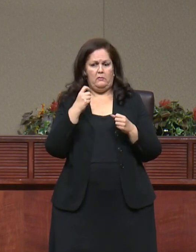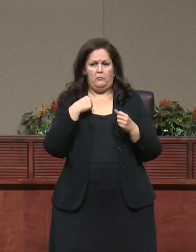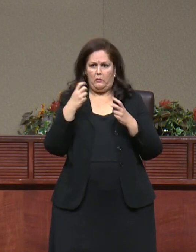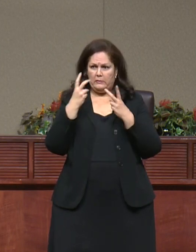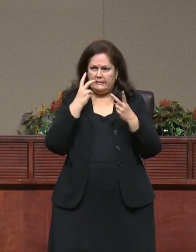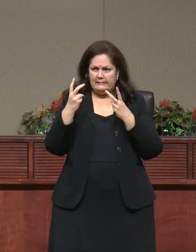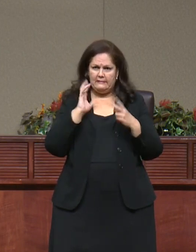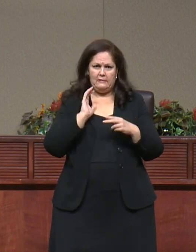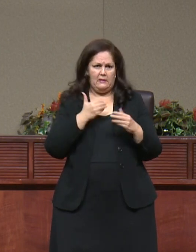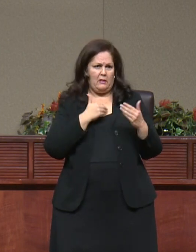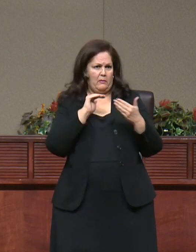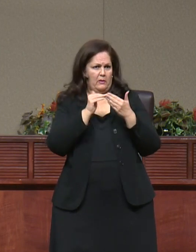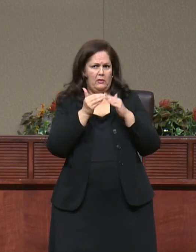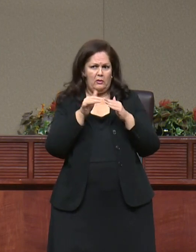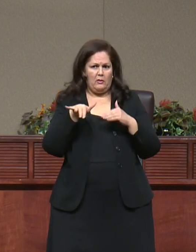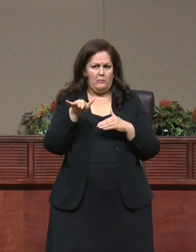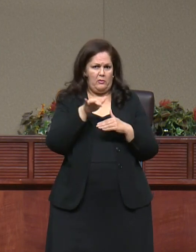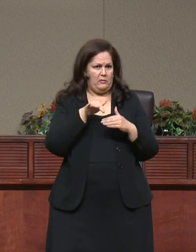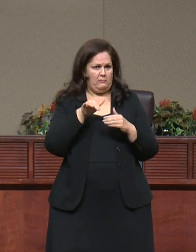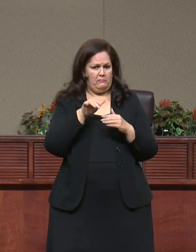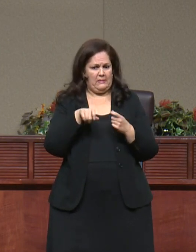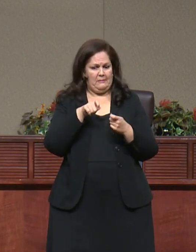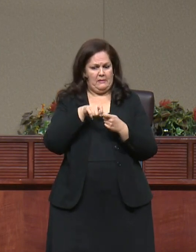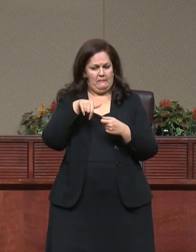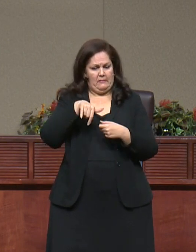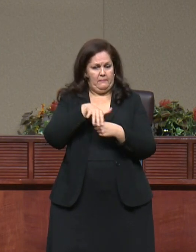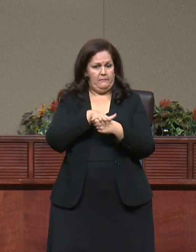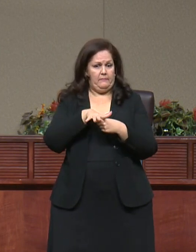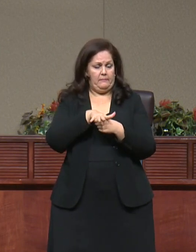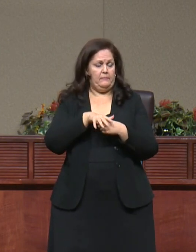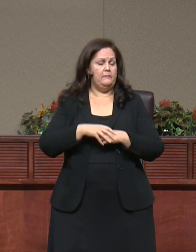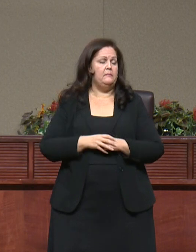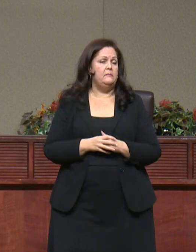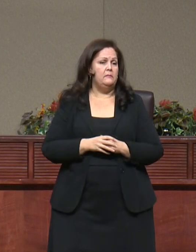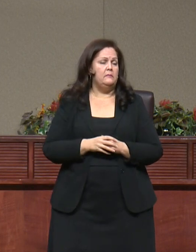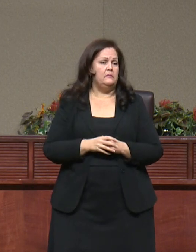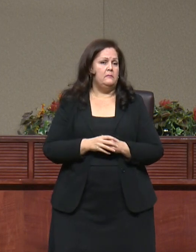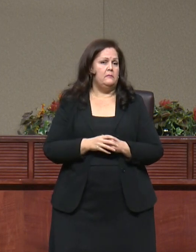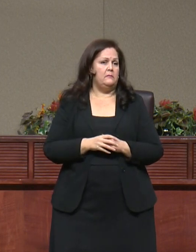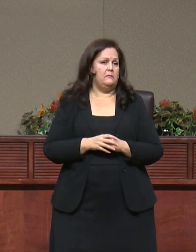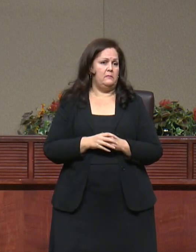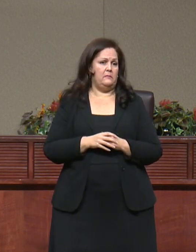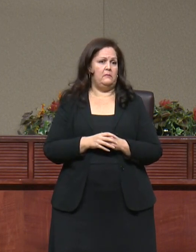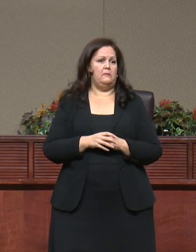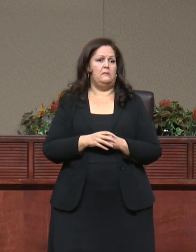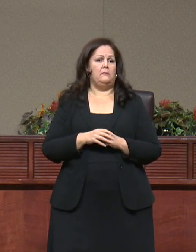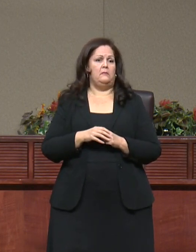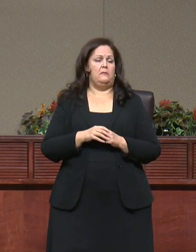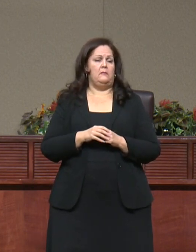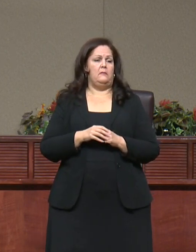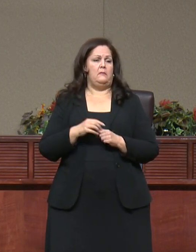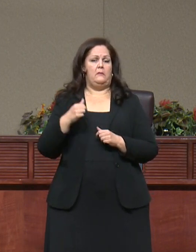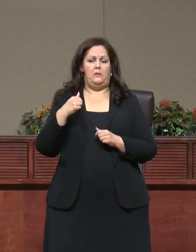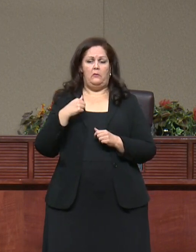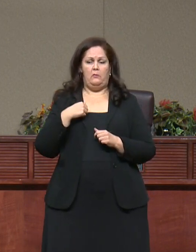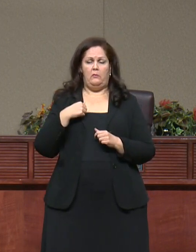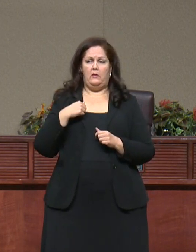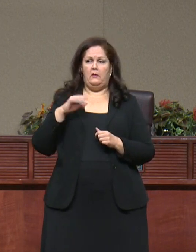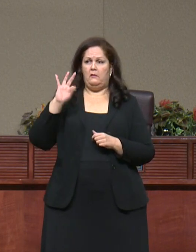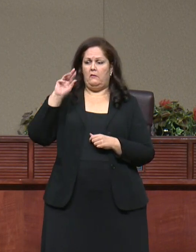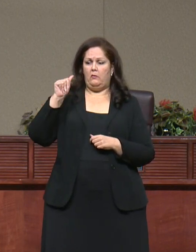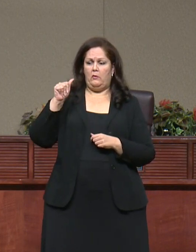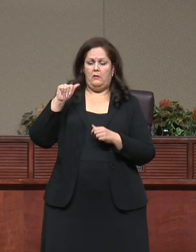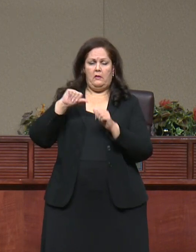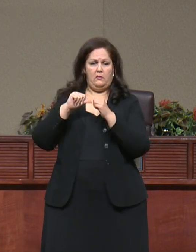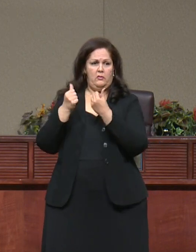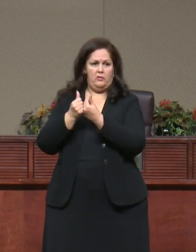here in our unique locations. And so through our advocacy with the Florida Association of